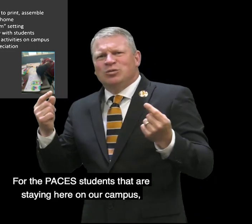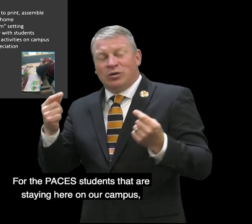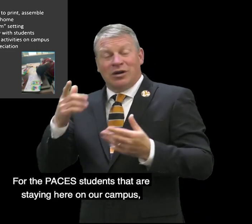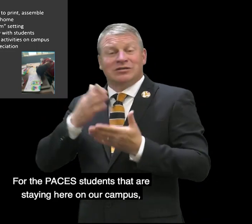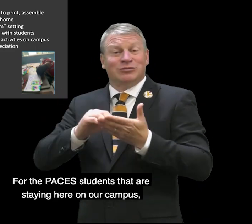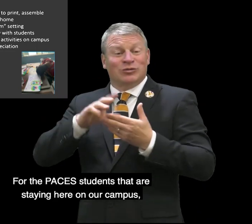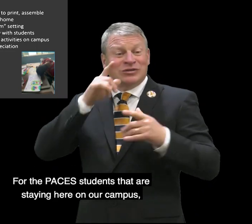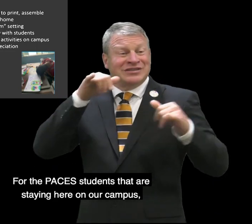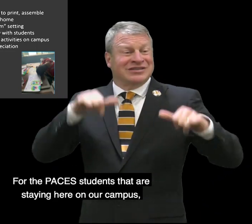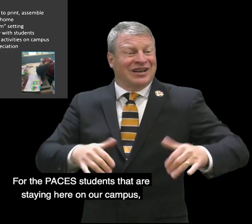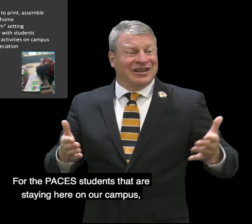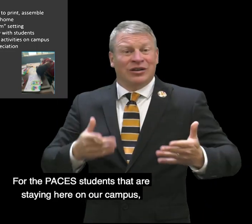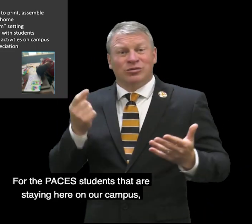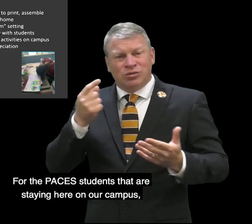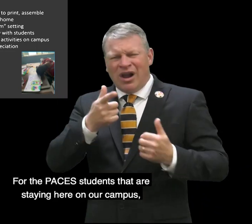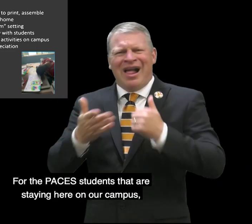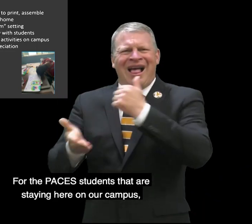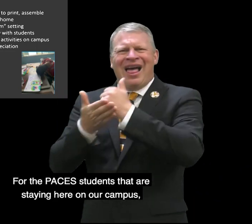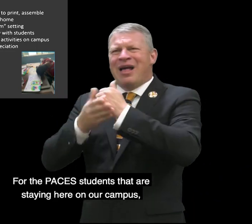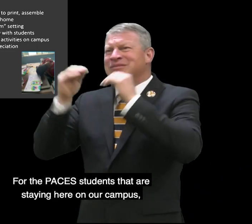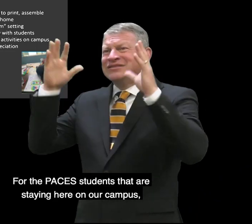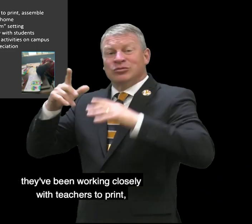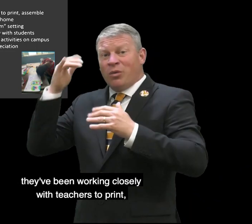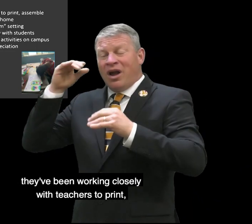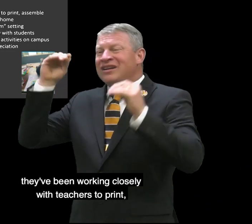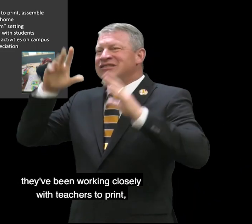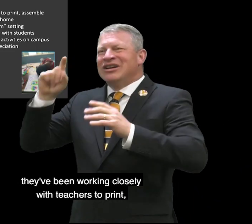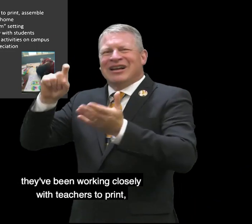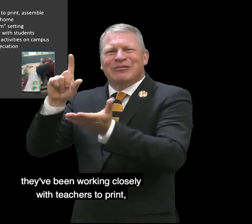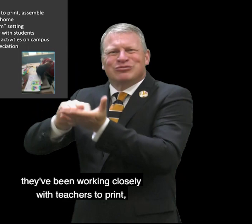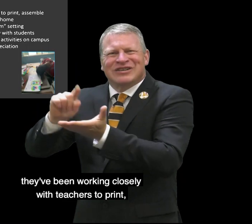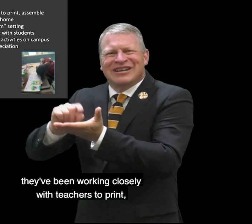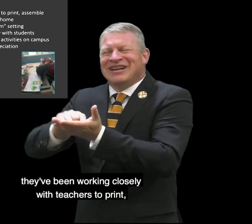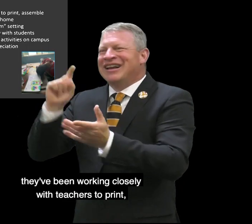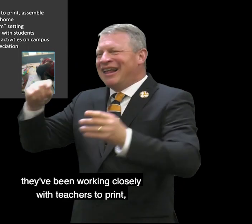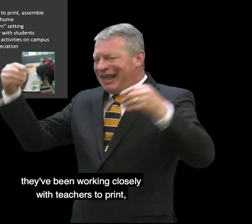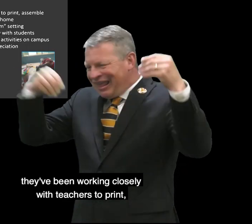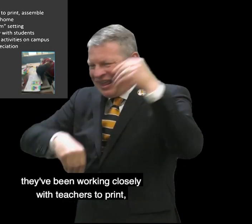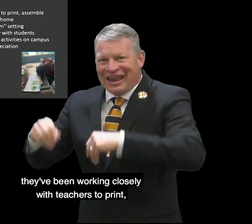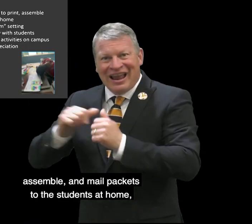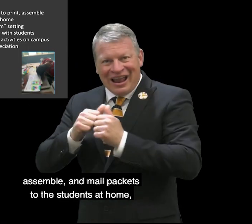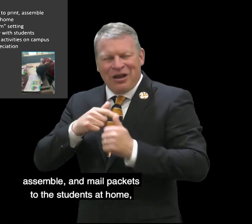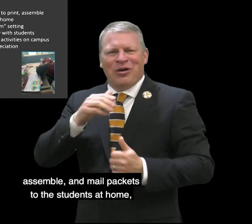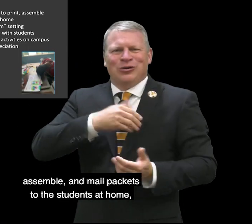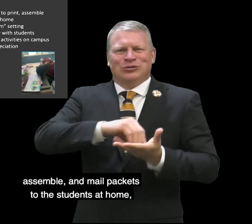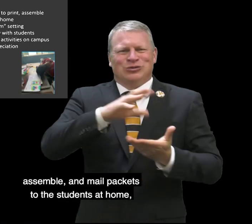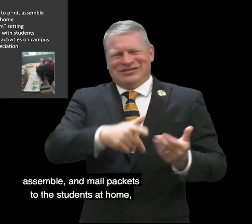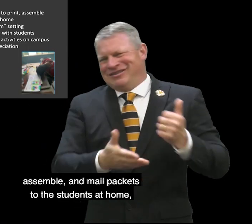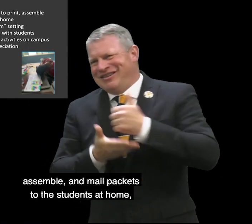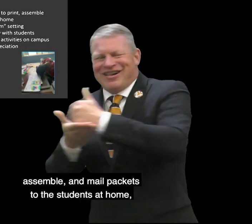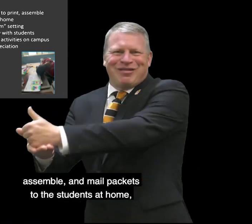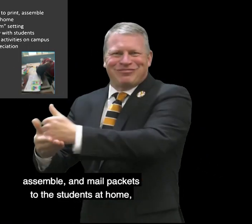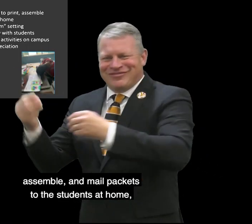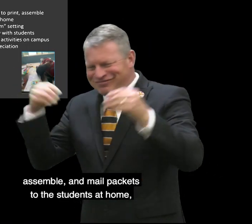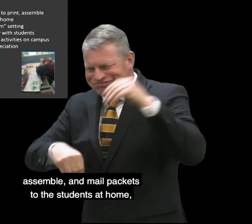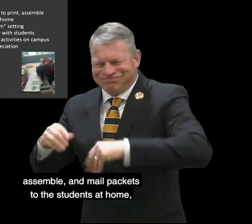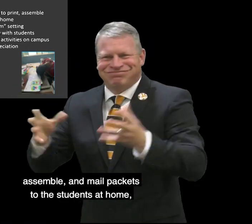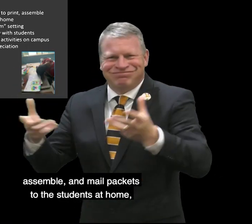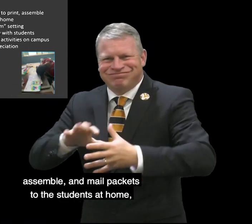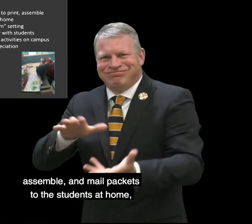I know people are wondering what our students are doing. For the Pacey students that are staying here on our campus, they've been working closely with teachers